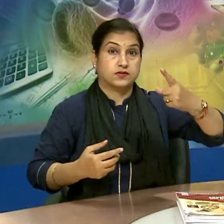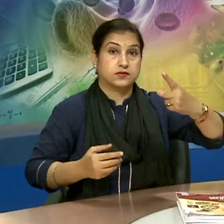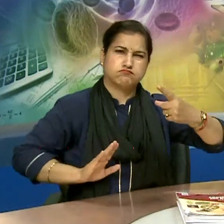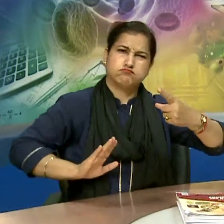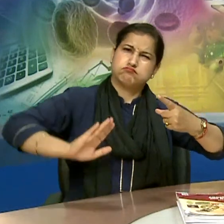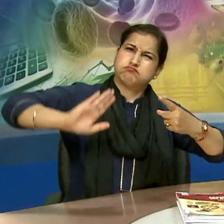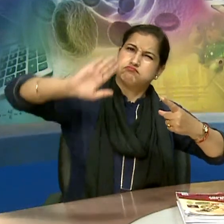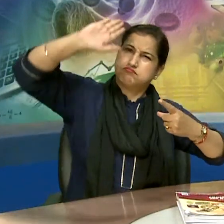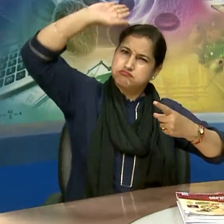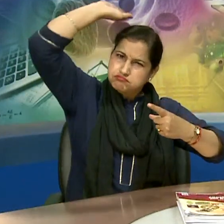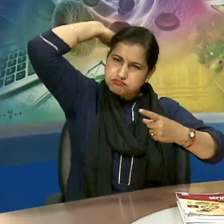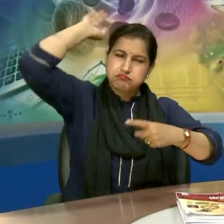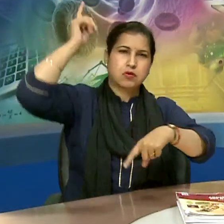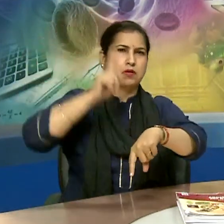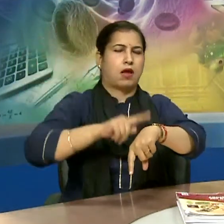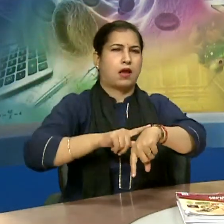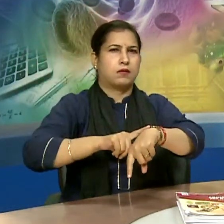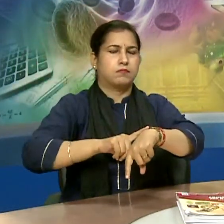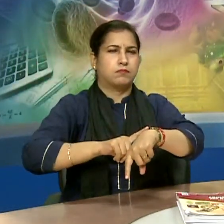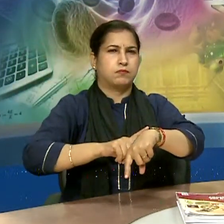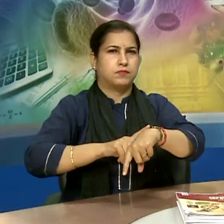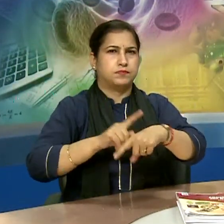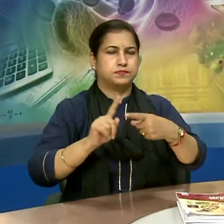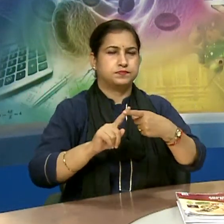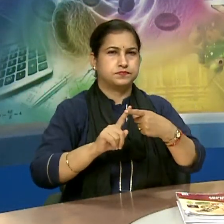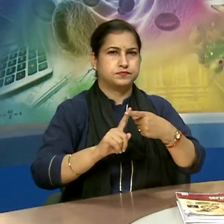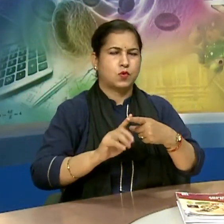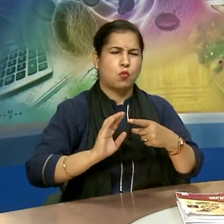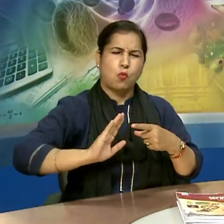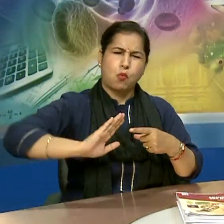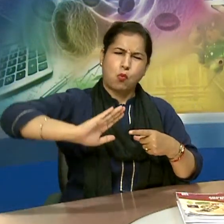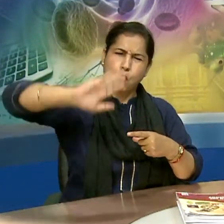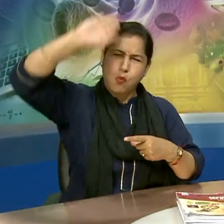First, in ancient period.